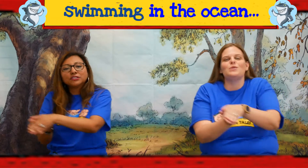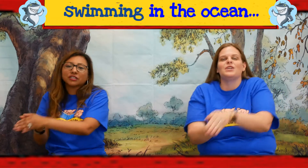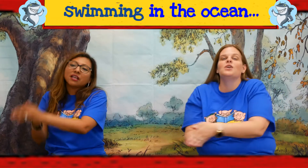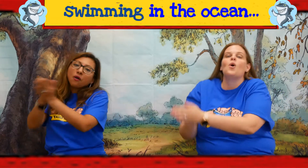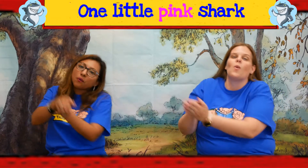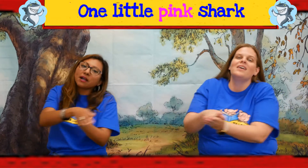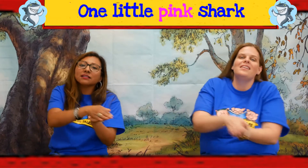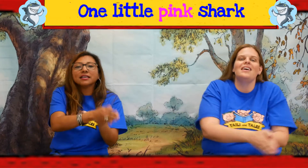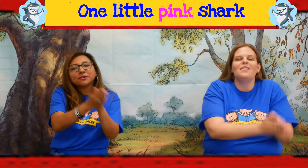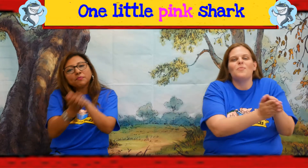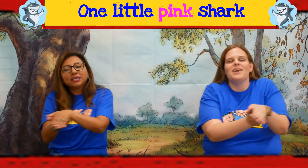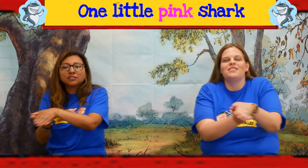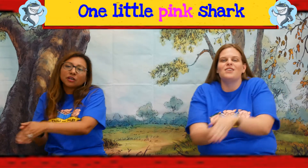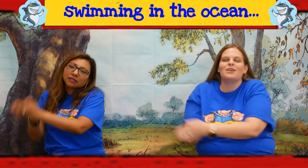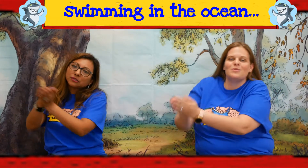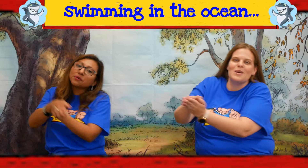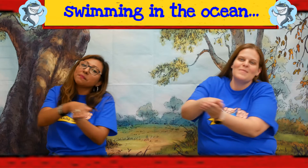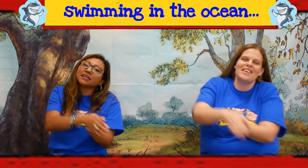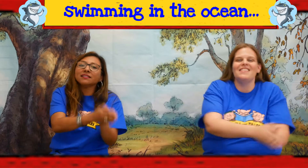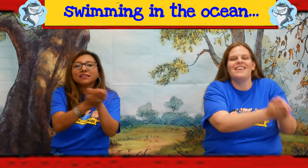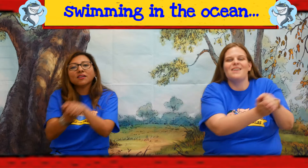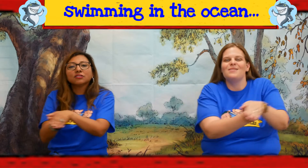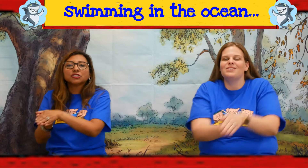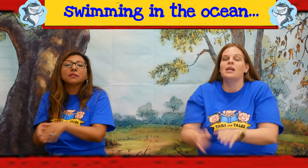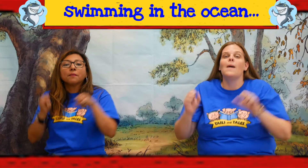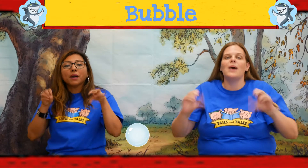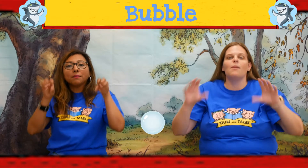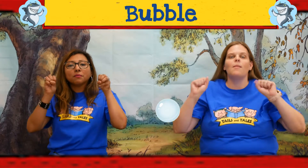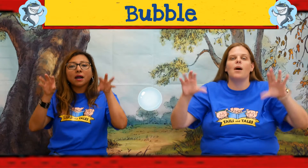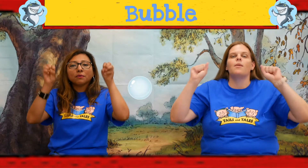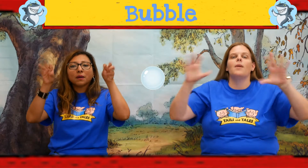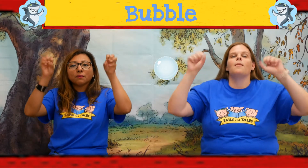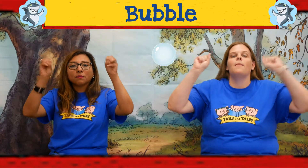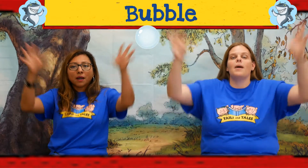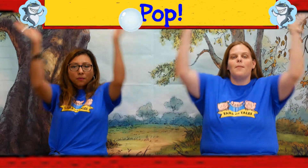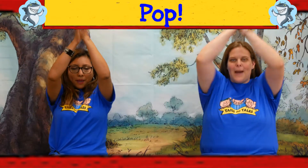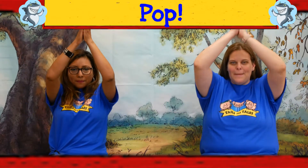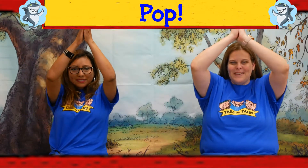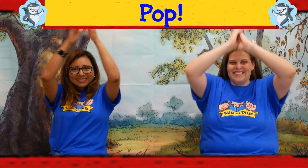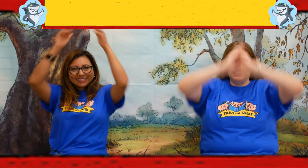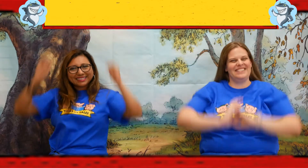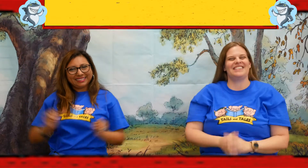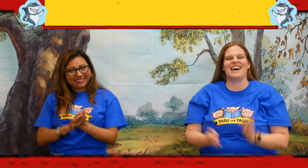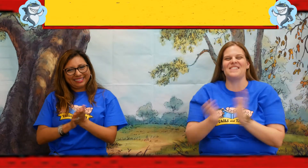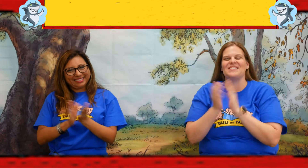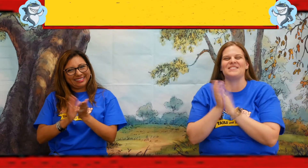ocean. One little pink shark swimming in the ocean. Bubble, bubble, bubble, bubble, pop. Good job. That was so